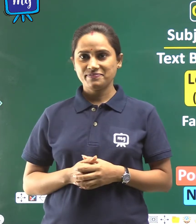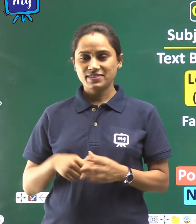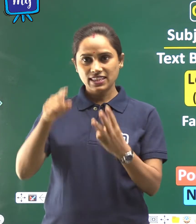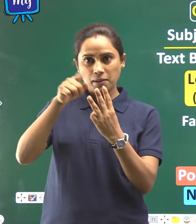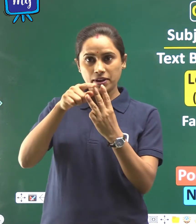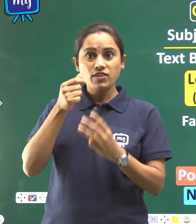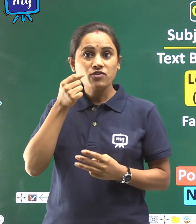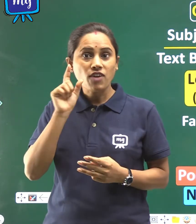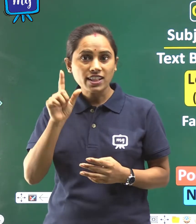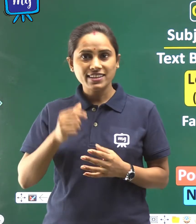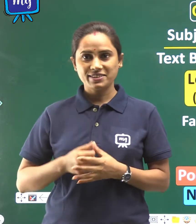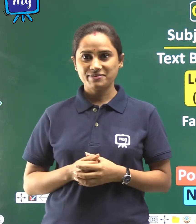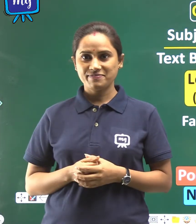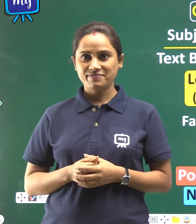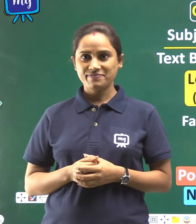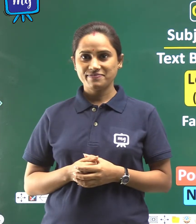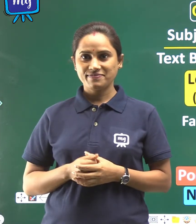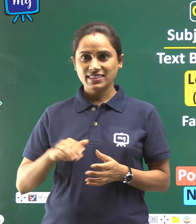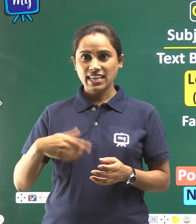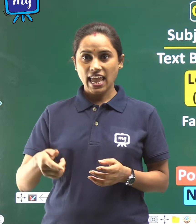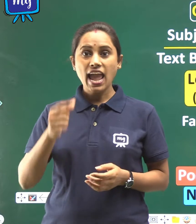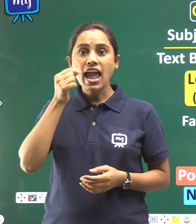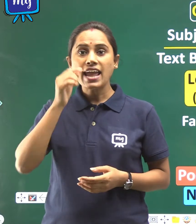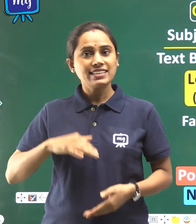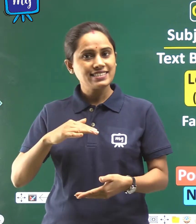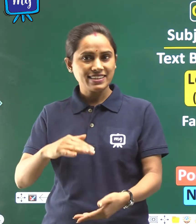between father and son.